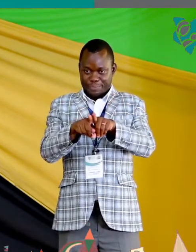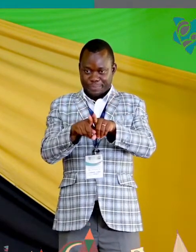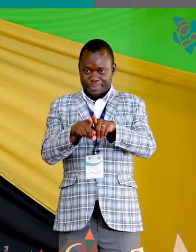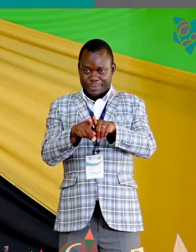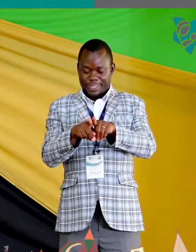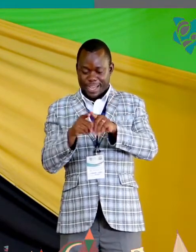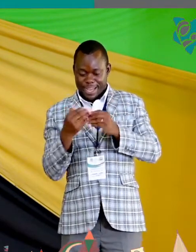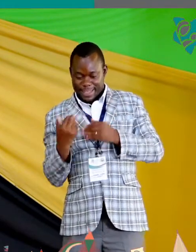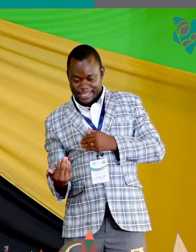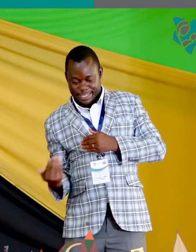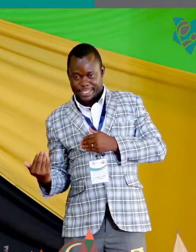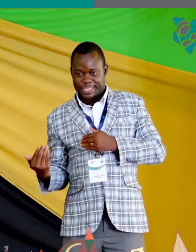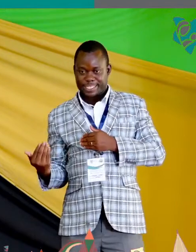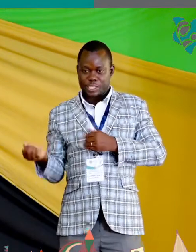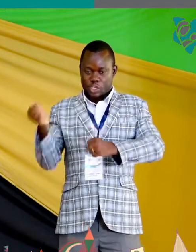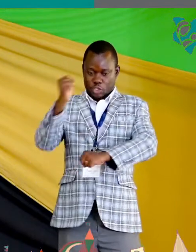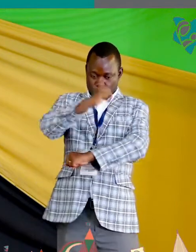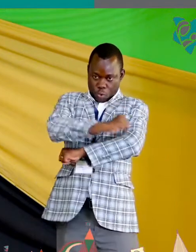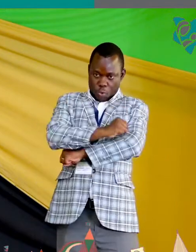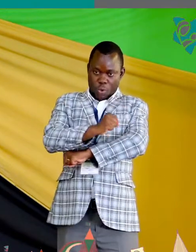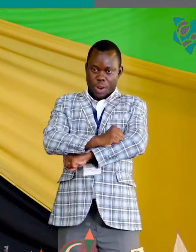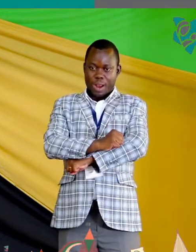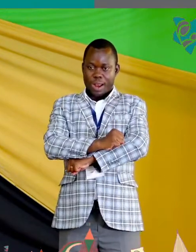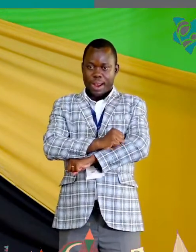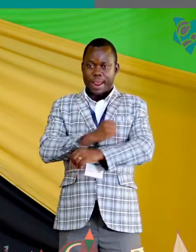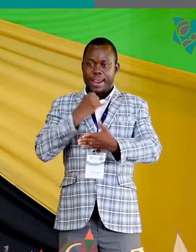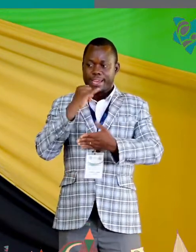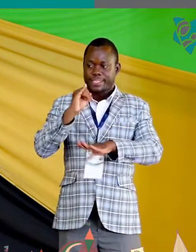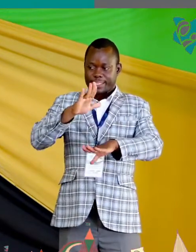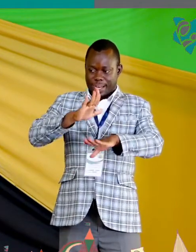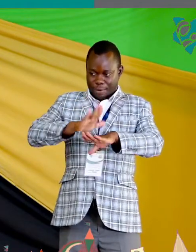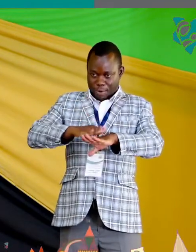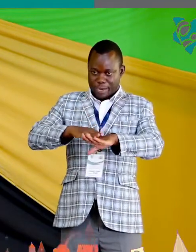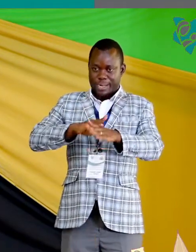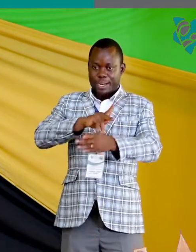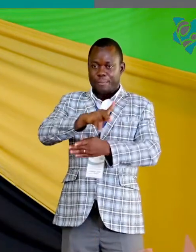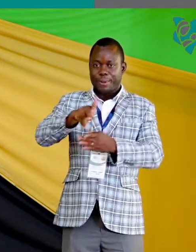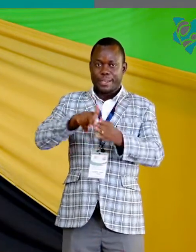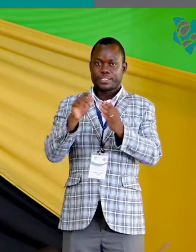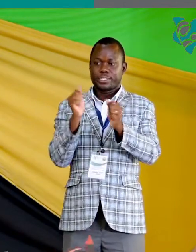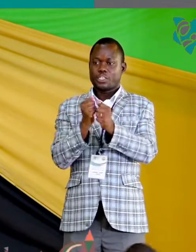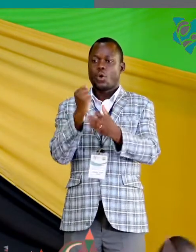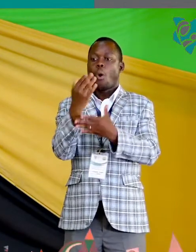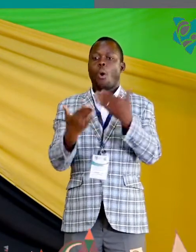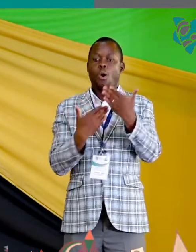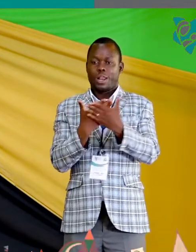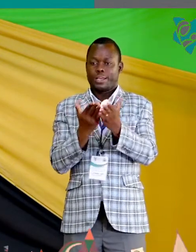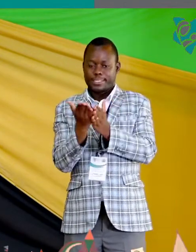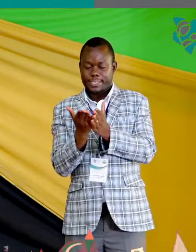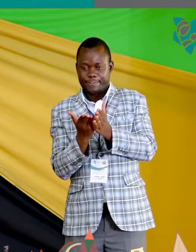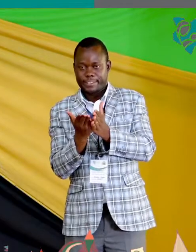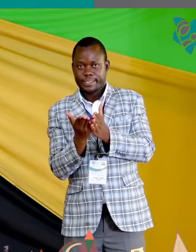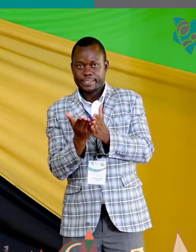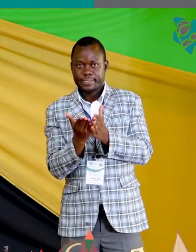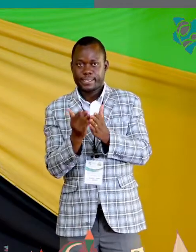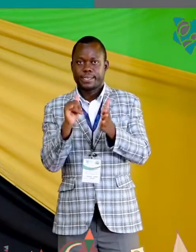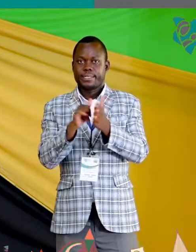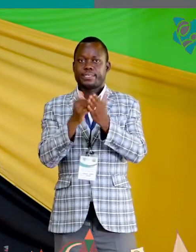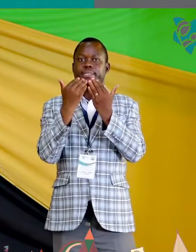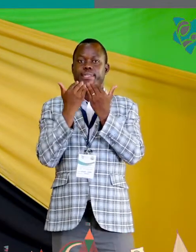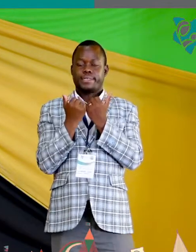ECD center becomes a center where children are reached with all services that are required. 1 minute remaining. Thank